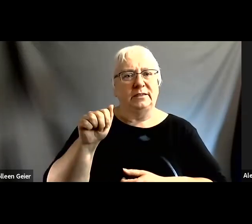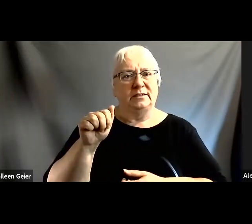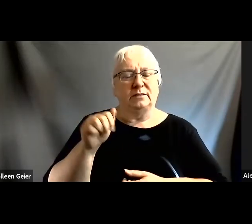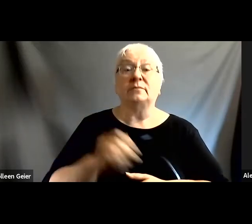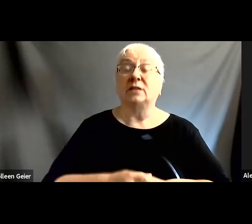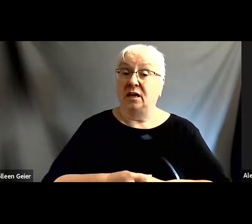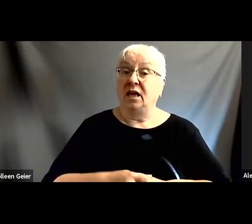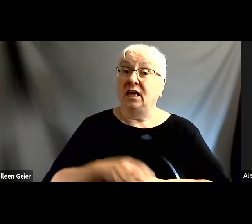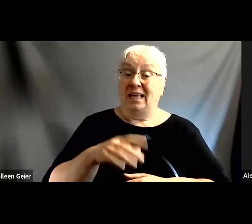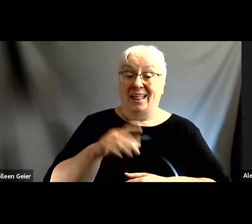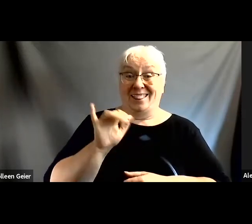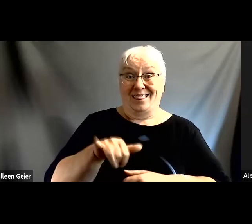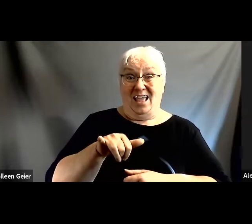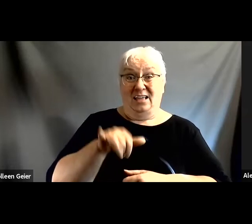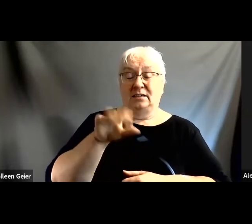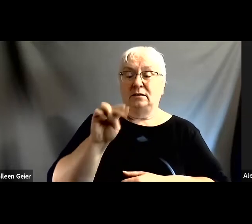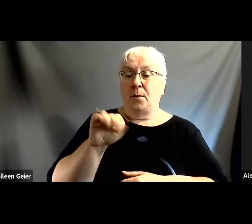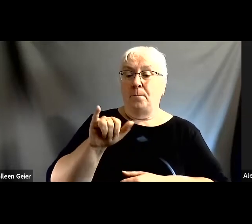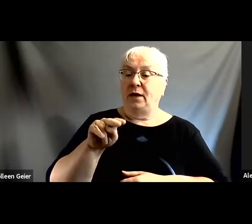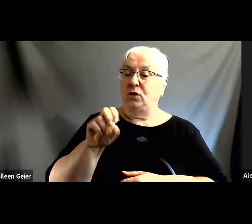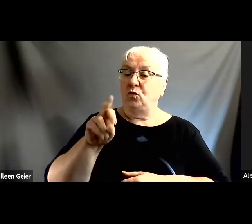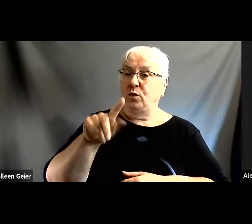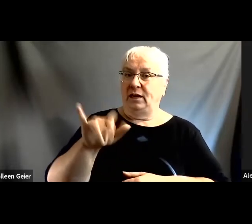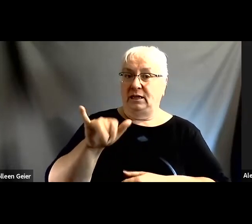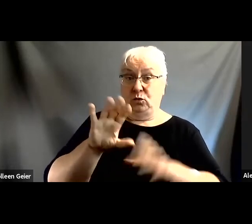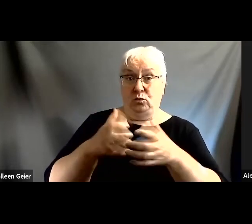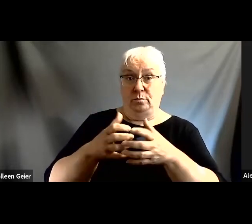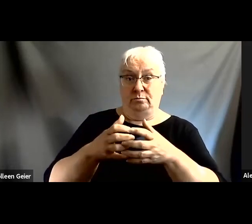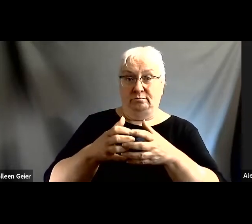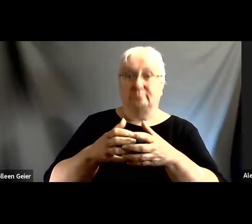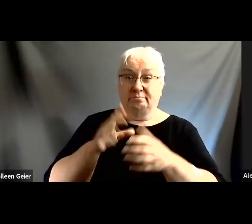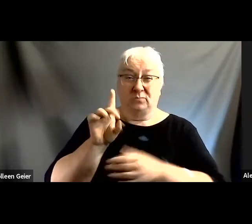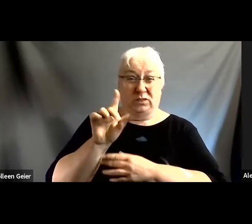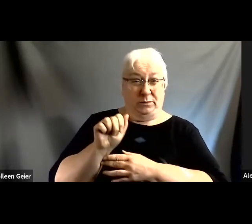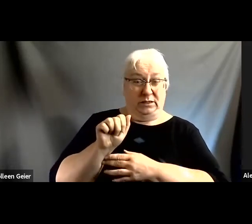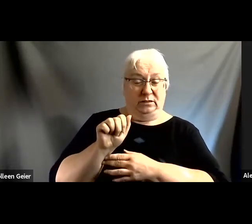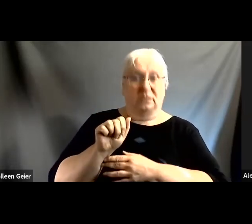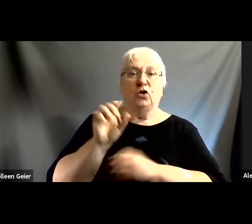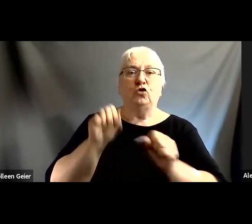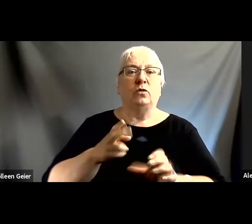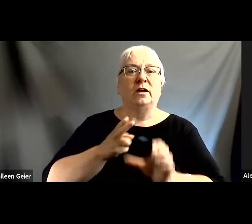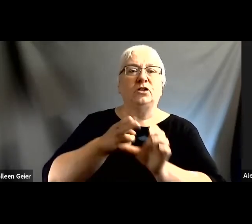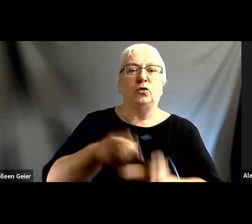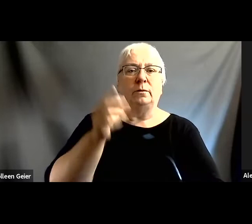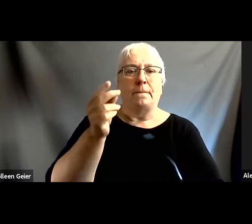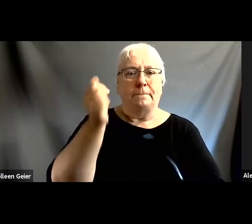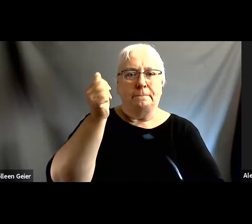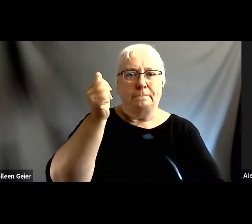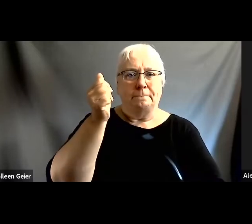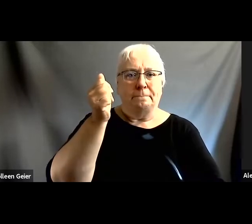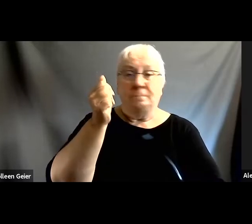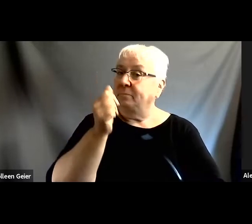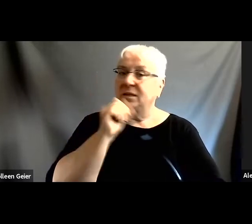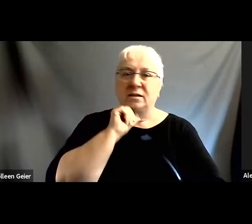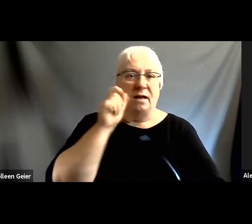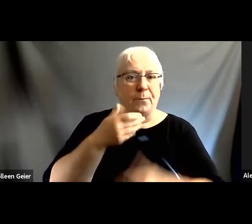an instant. I'm going to repeat that. People with disabilities, the disability community, is the only group that if you are not a part